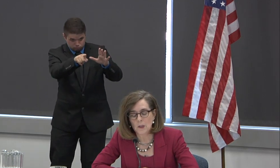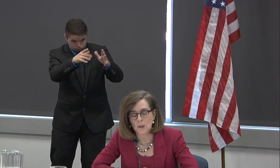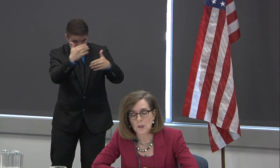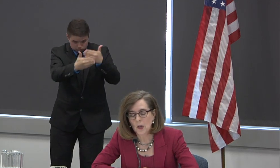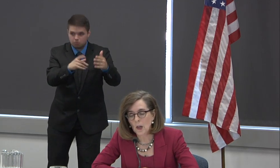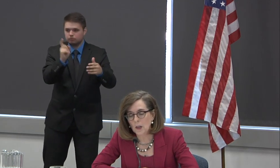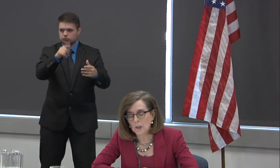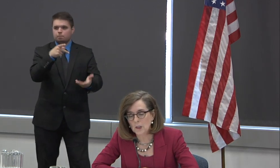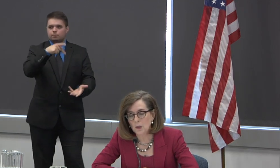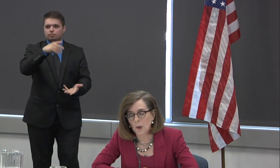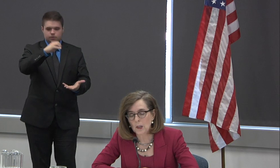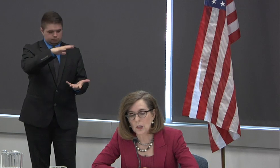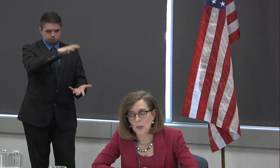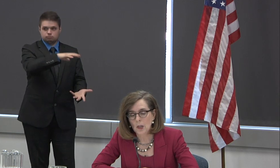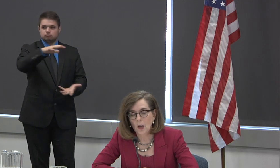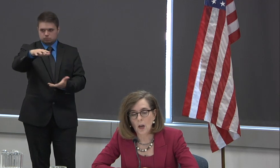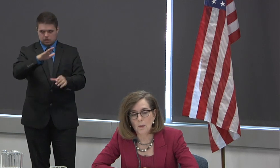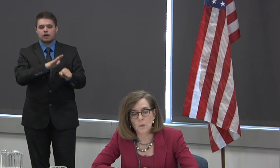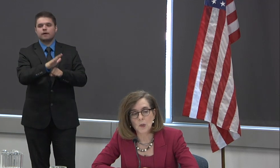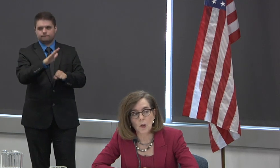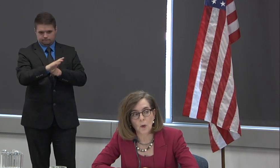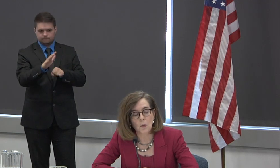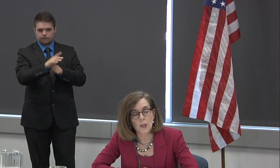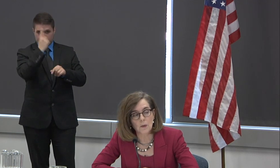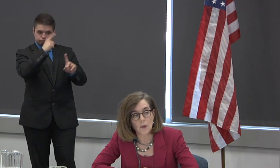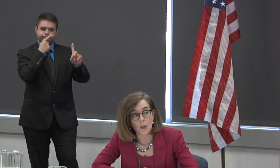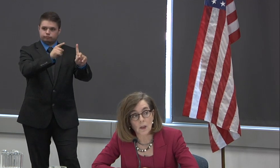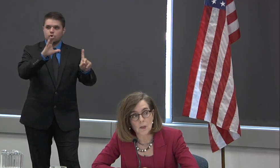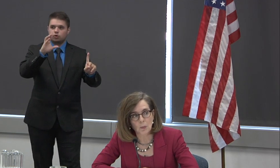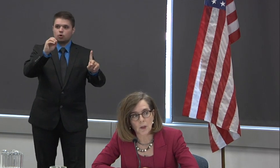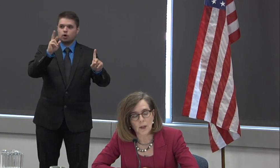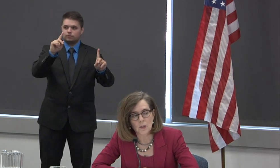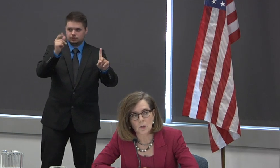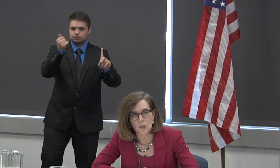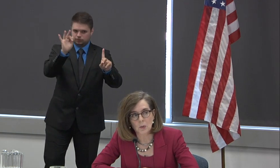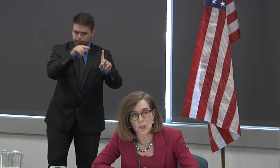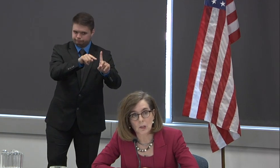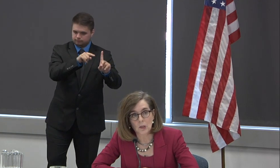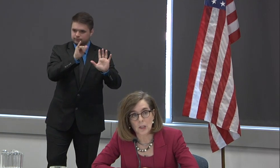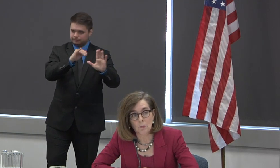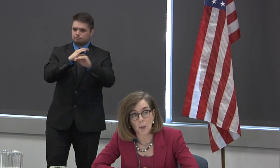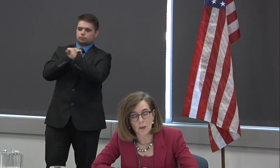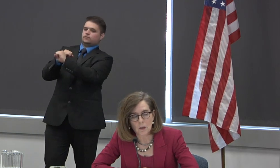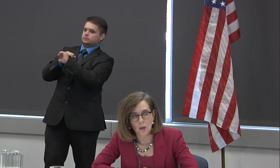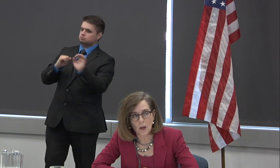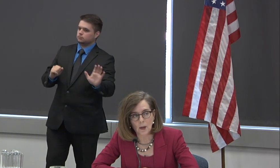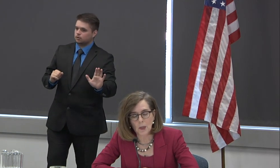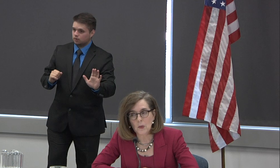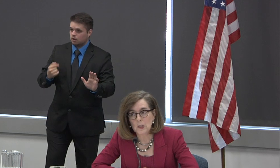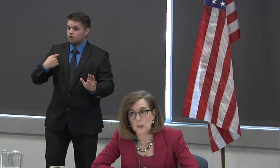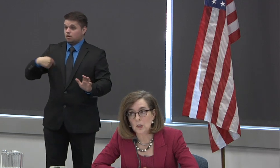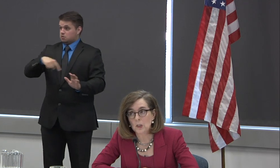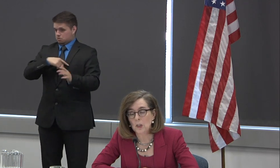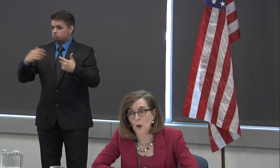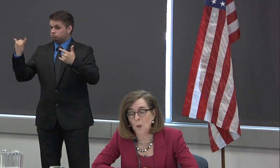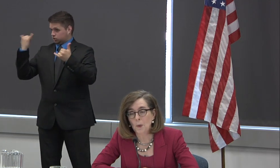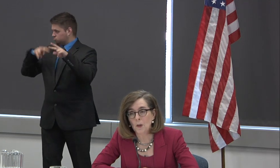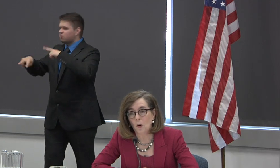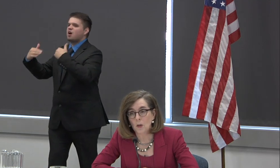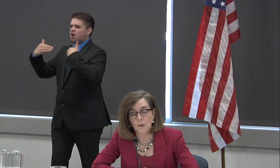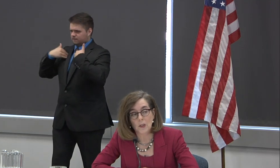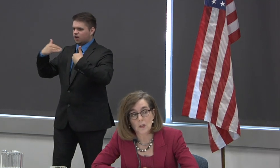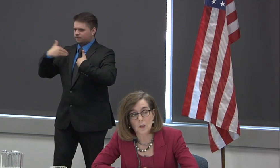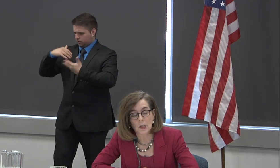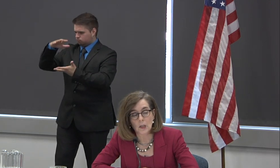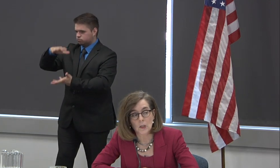crisis situation. So given that supplies are substantially better, I made the decision to open all of